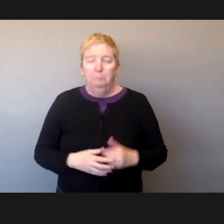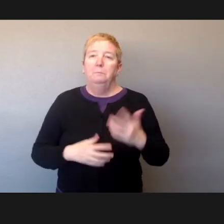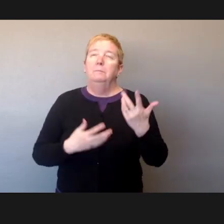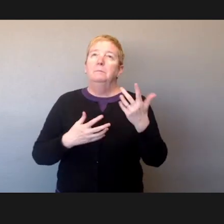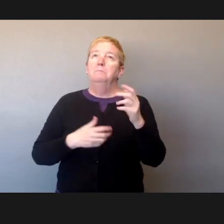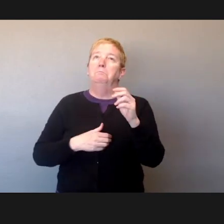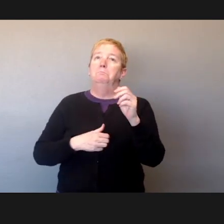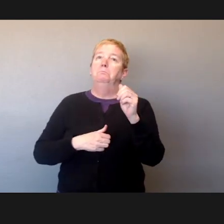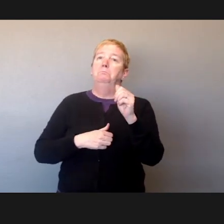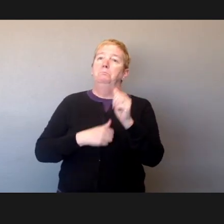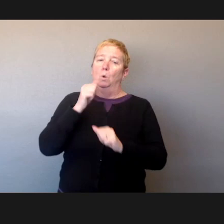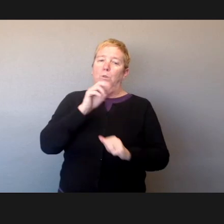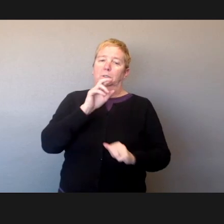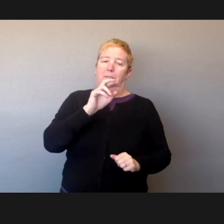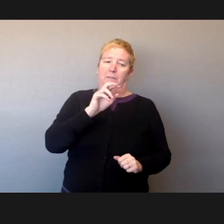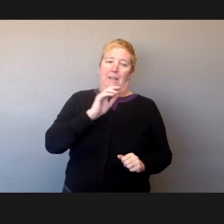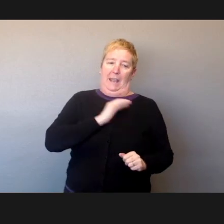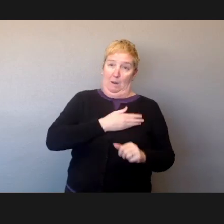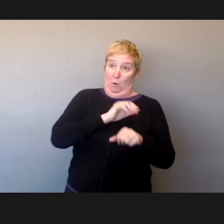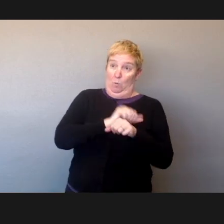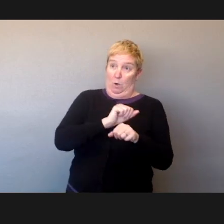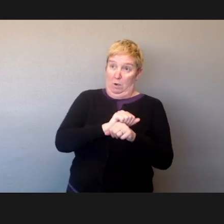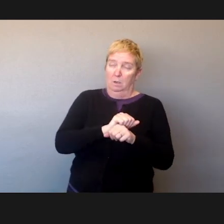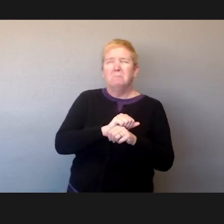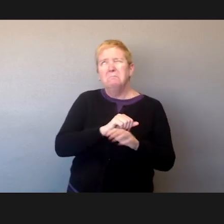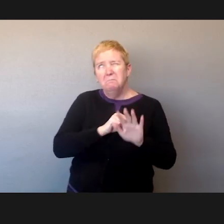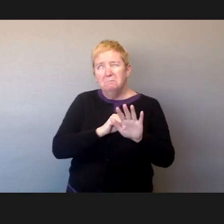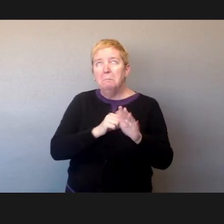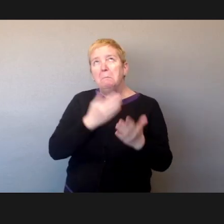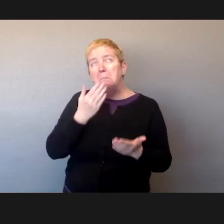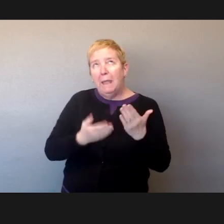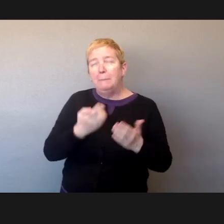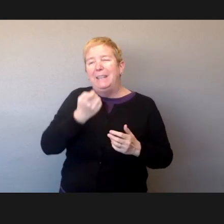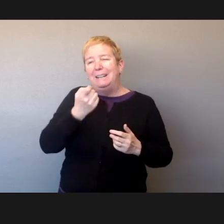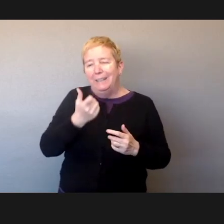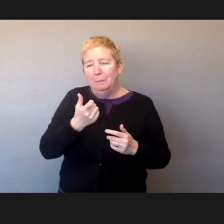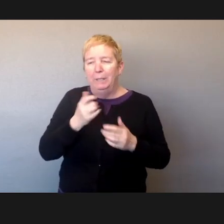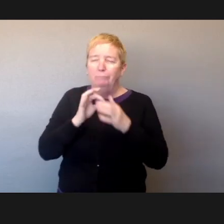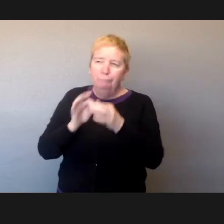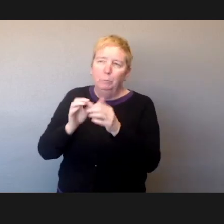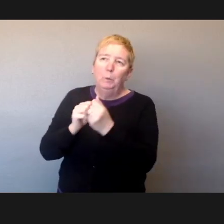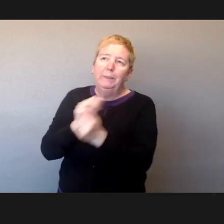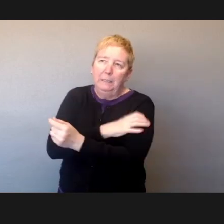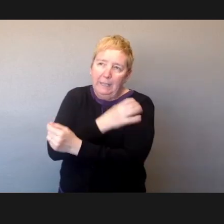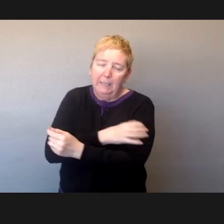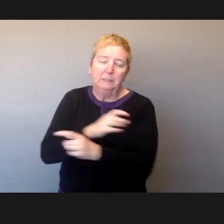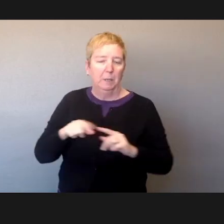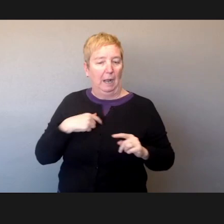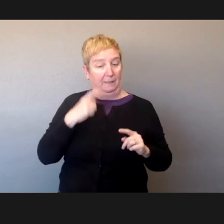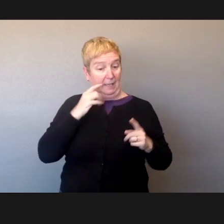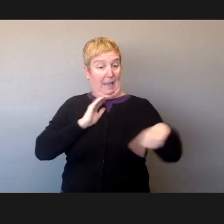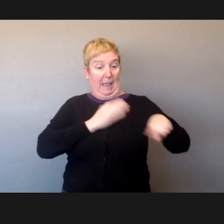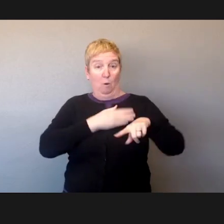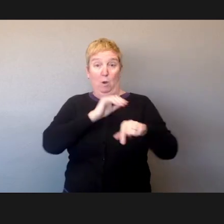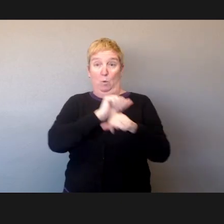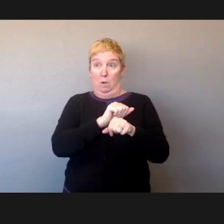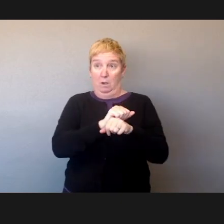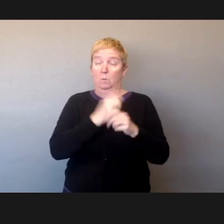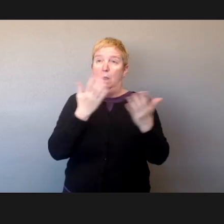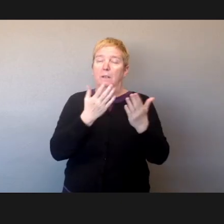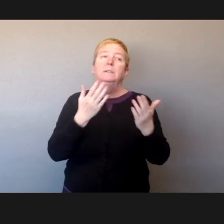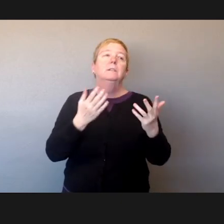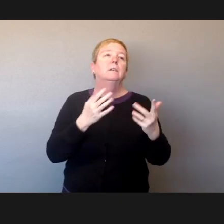work that DOH will do, we may do a little bit in our DOH clinics, but probably mostly through working with our